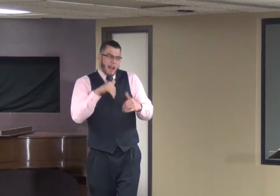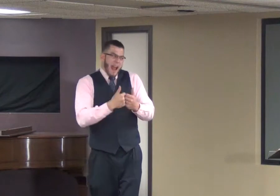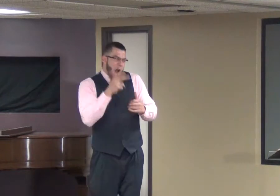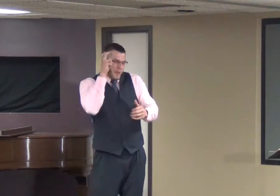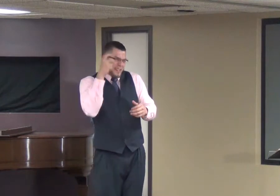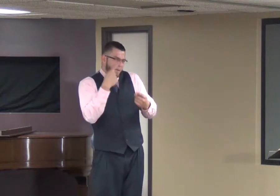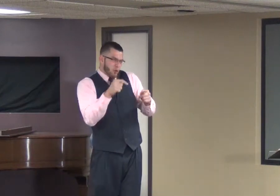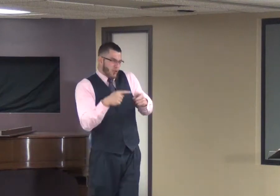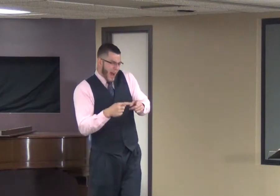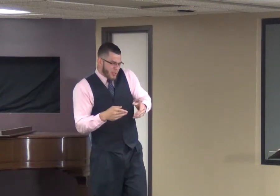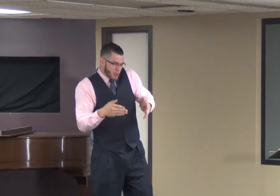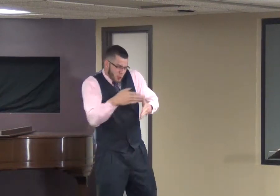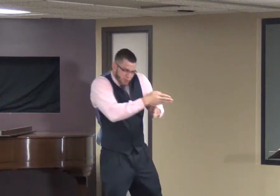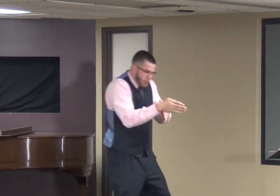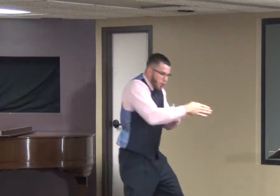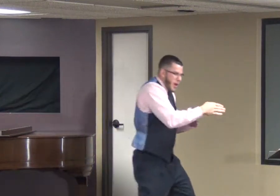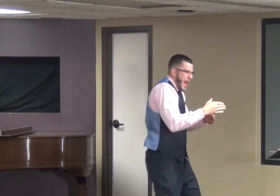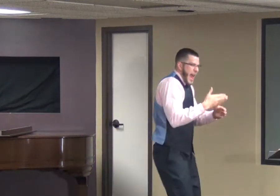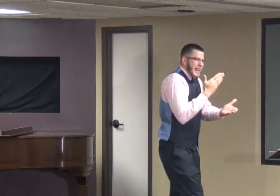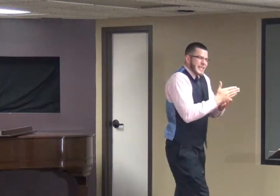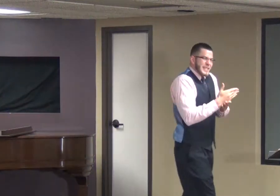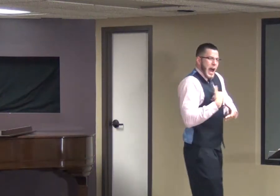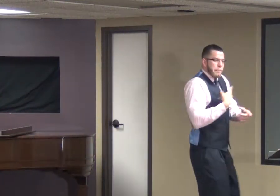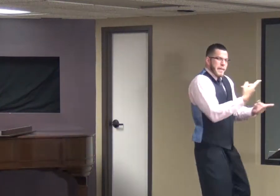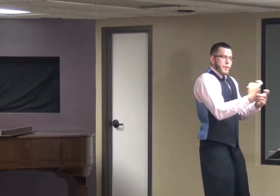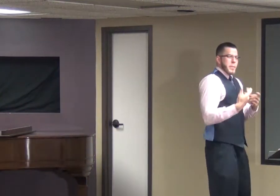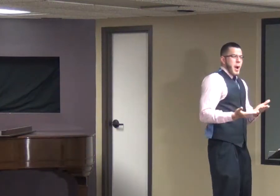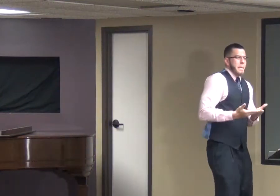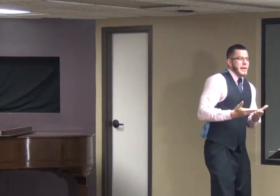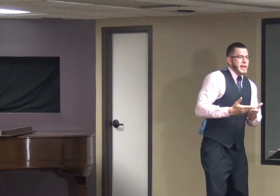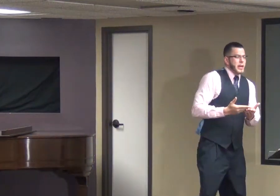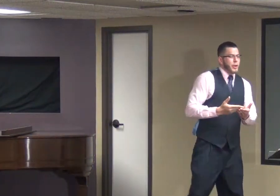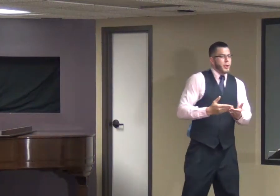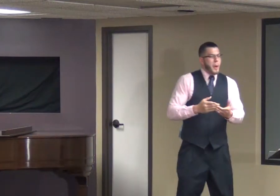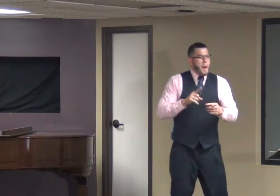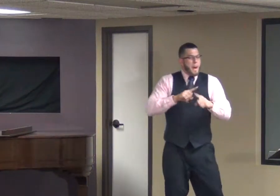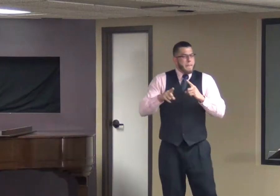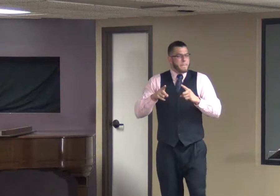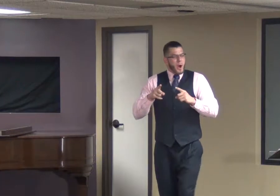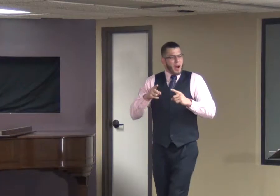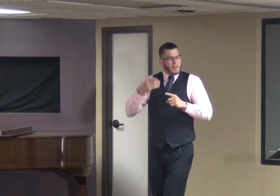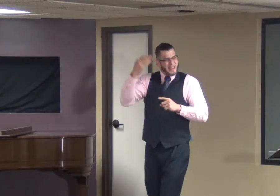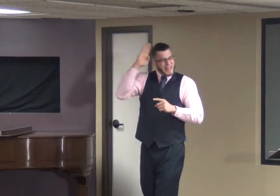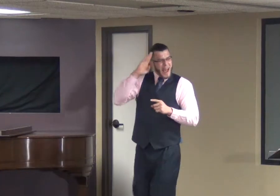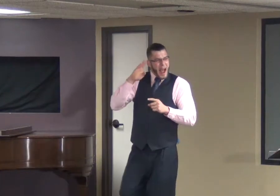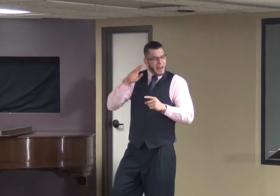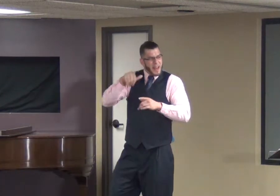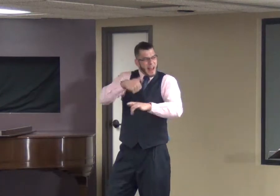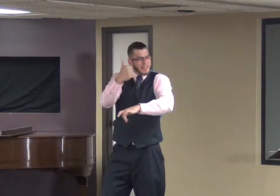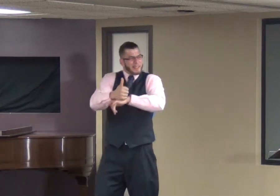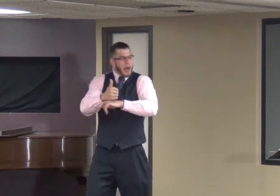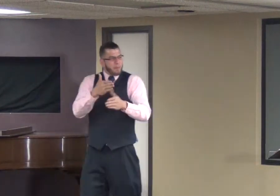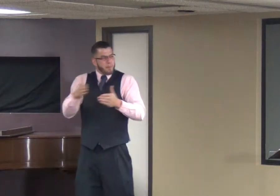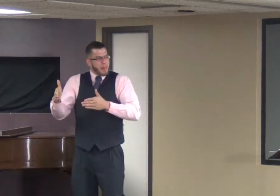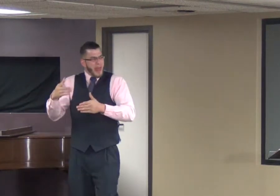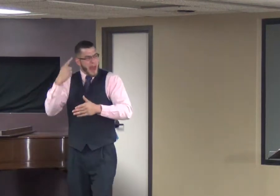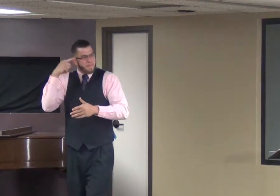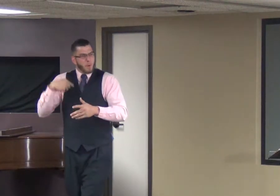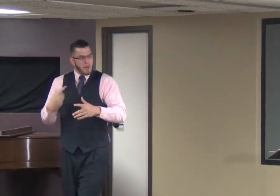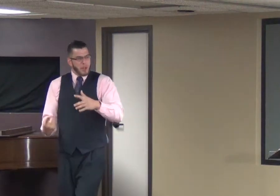how the devil tried to and stop me from coming here, but God had set up a plan for me to